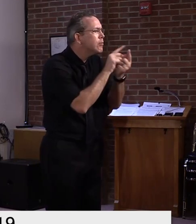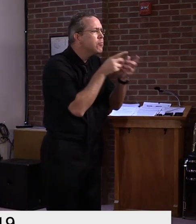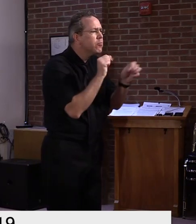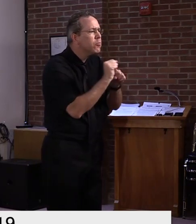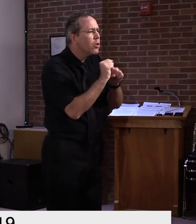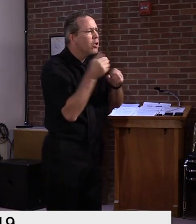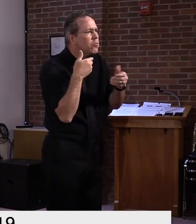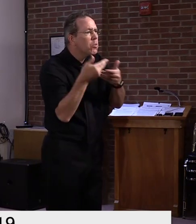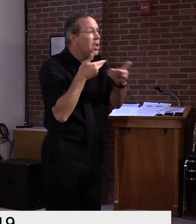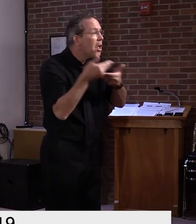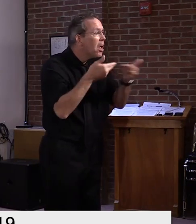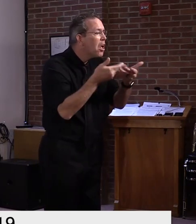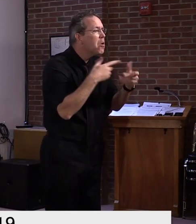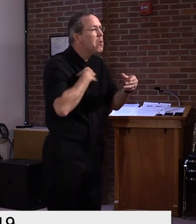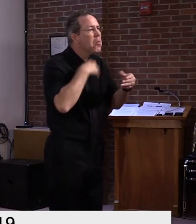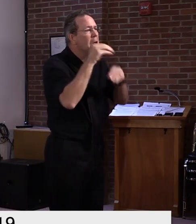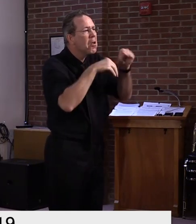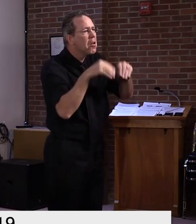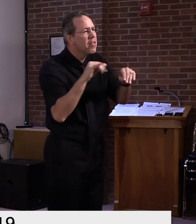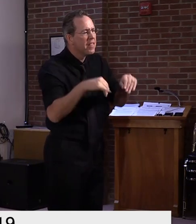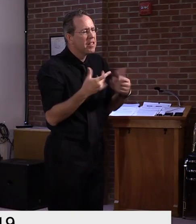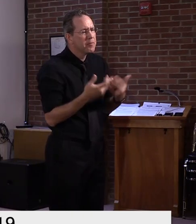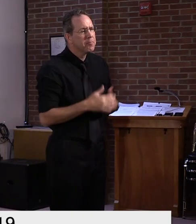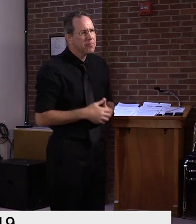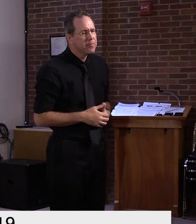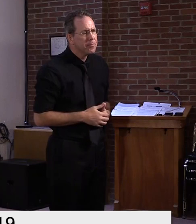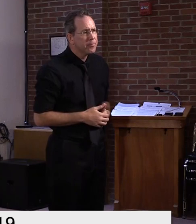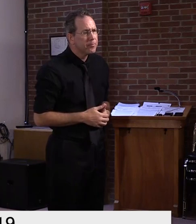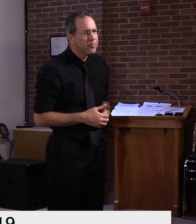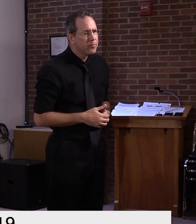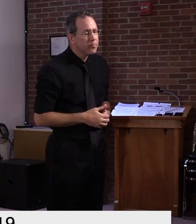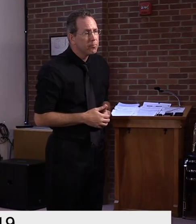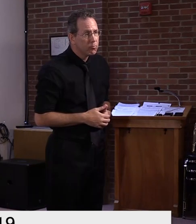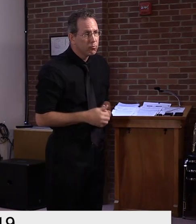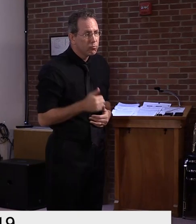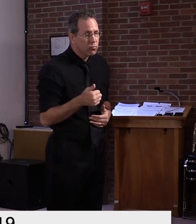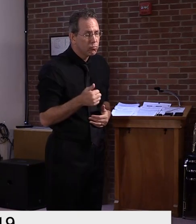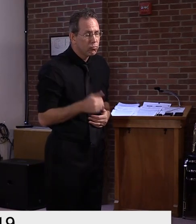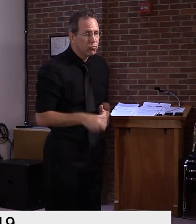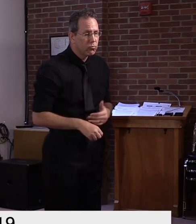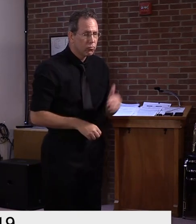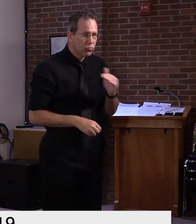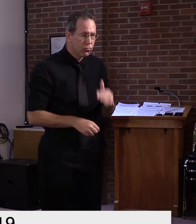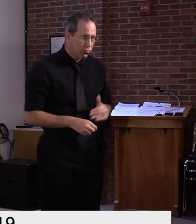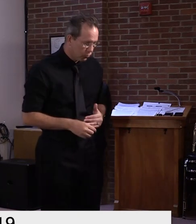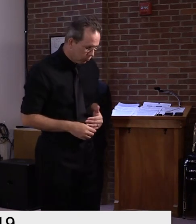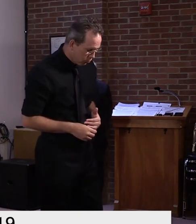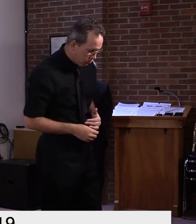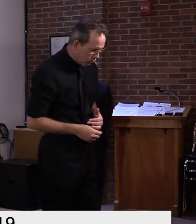Thank you, Commissioner. Thank you. Mike Donahue, the Islander.